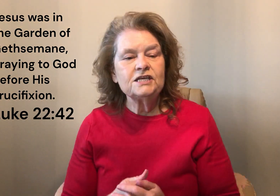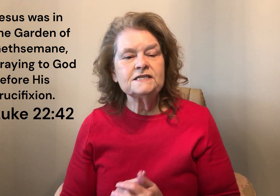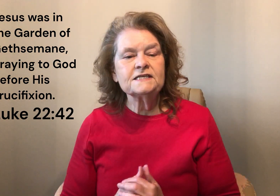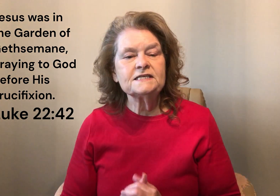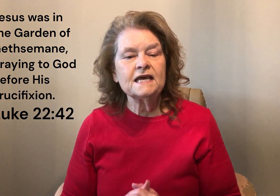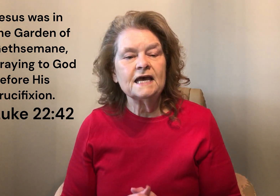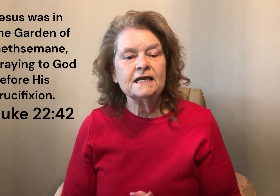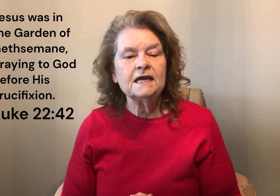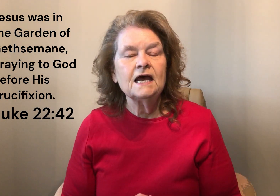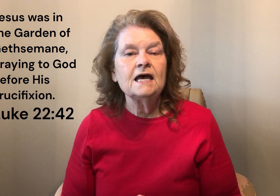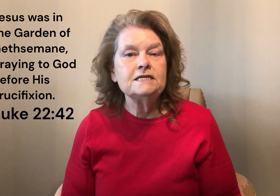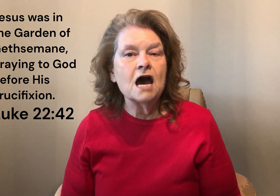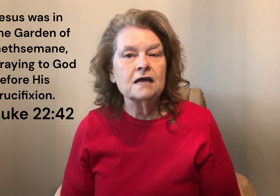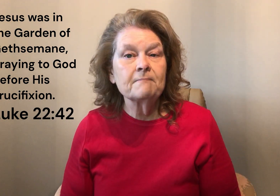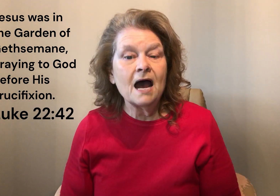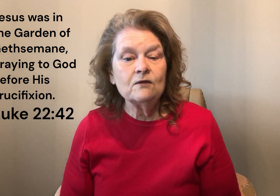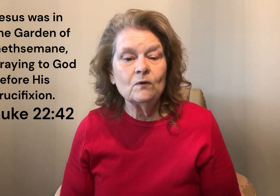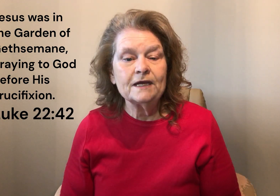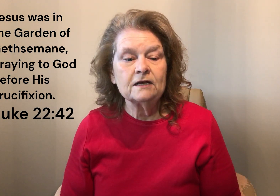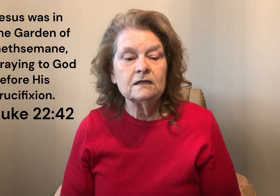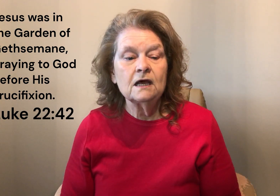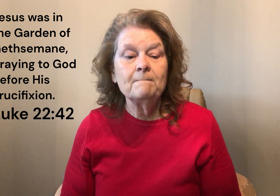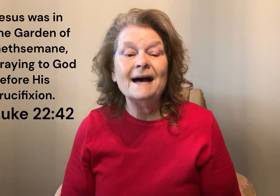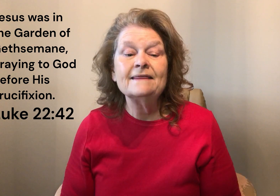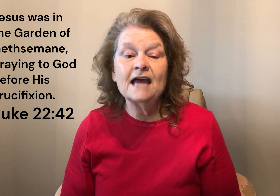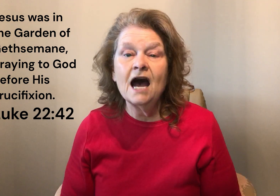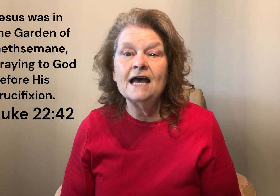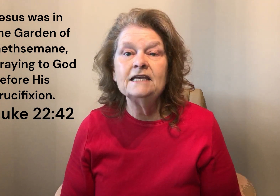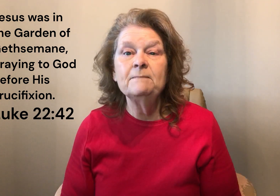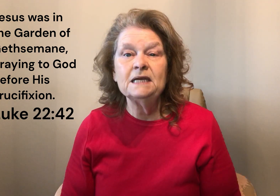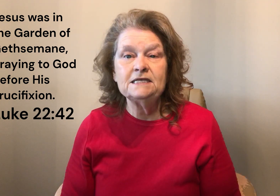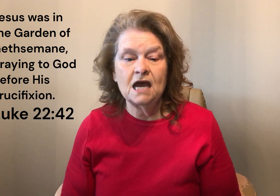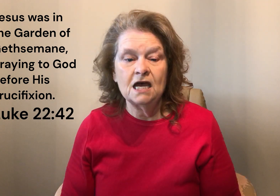Jesus said, "Not my will, but thine be done."